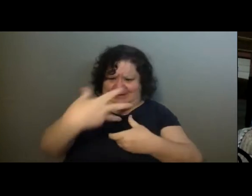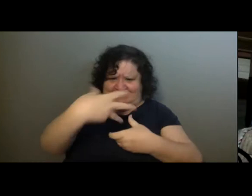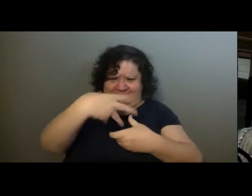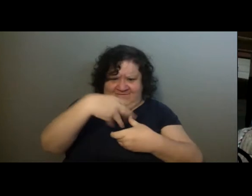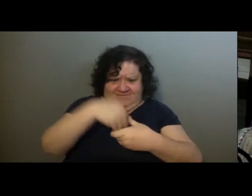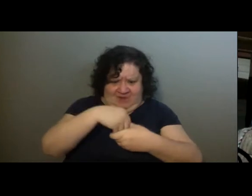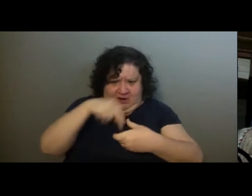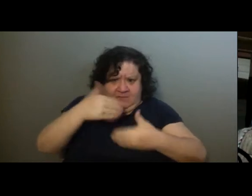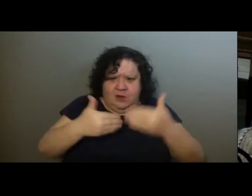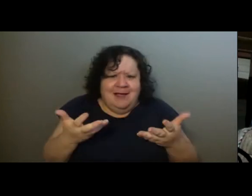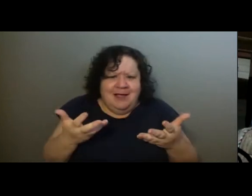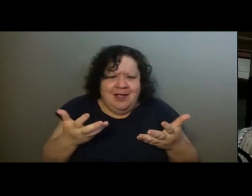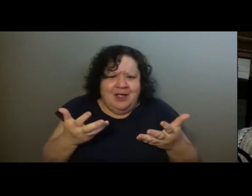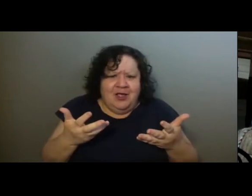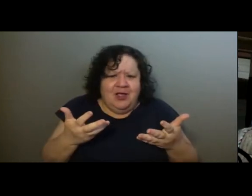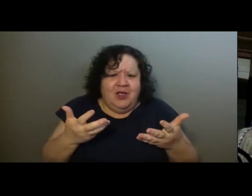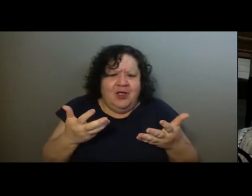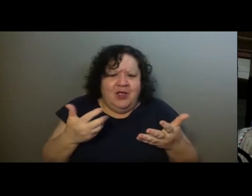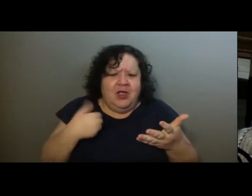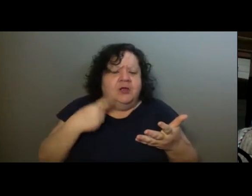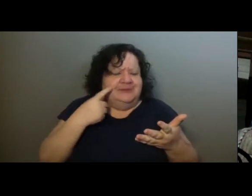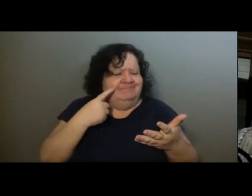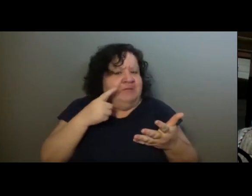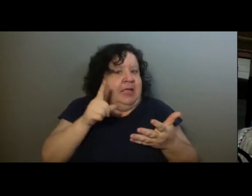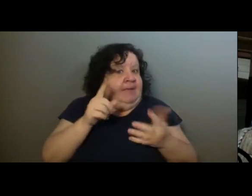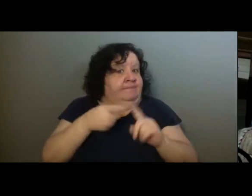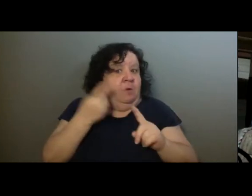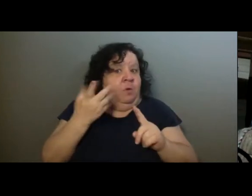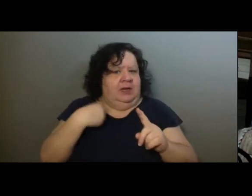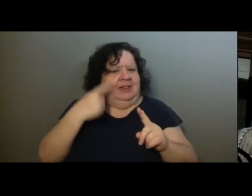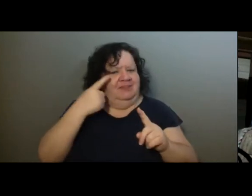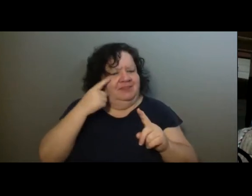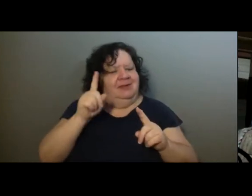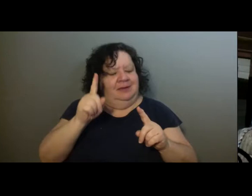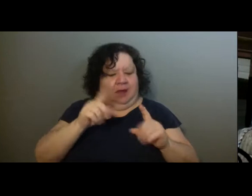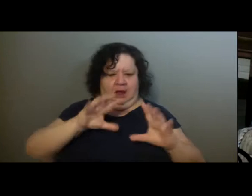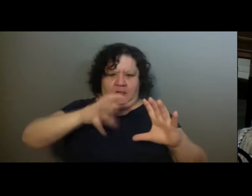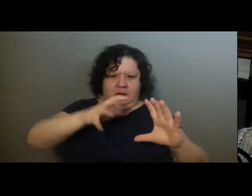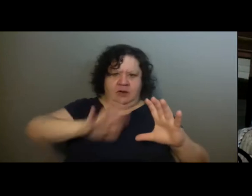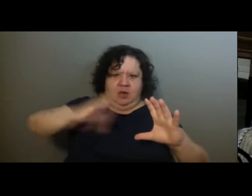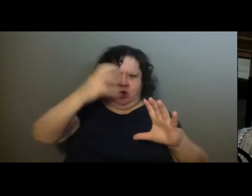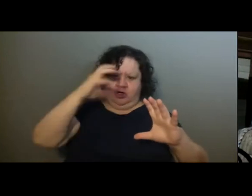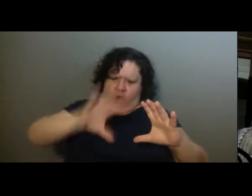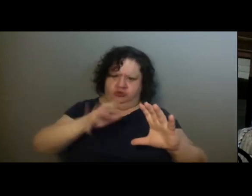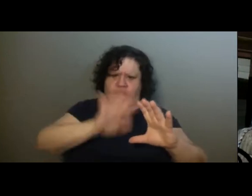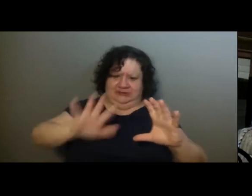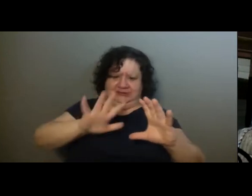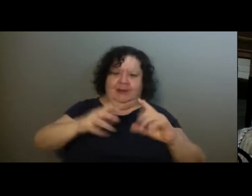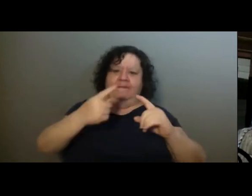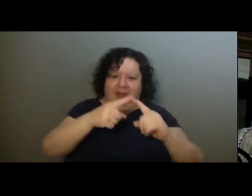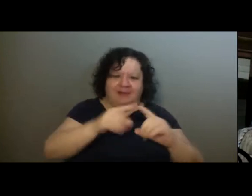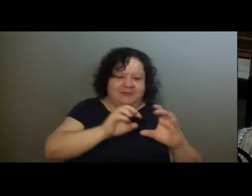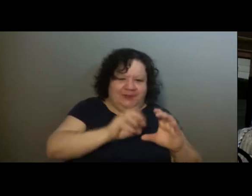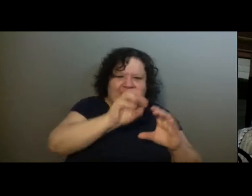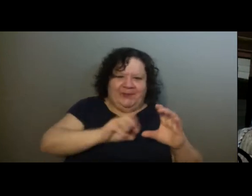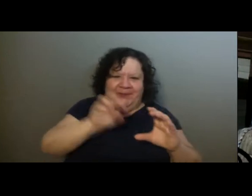you disseminate the information? How to best ensure that you reach the last mile in terms of information that is being given out?